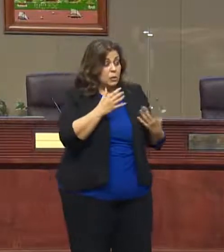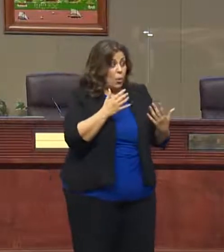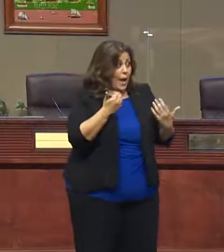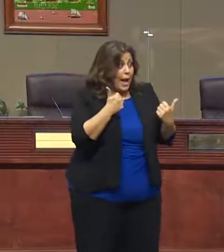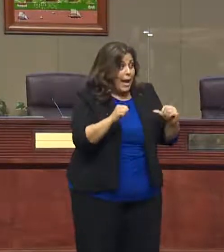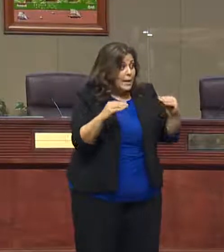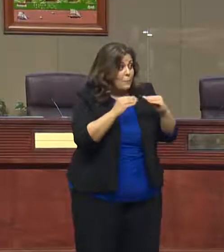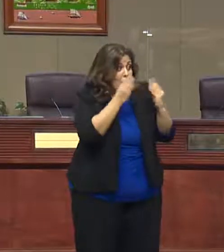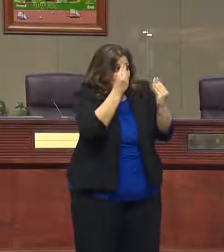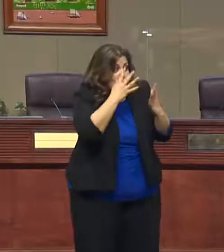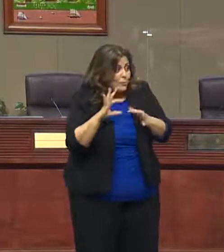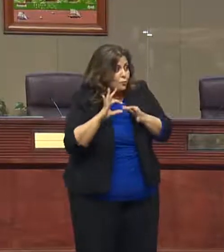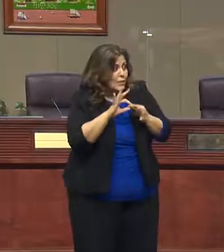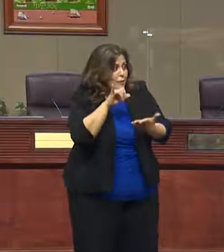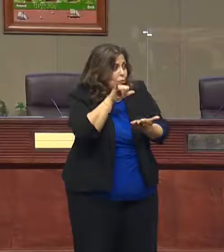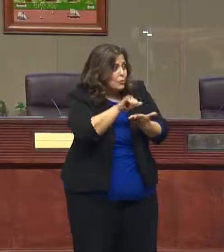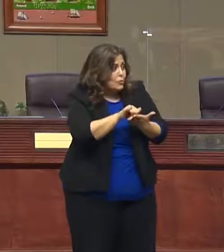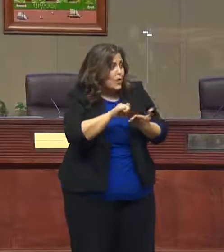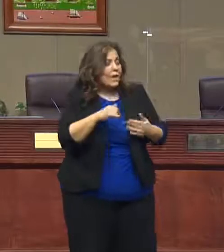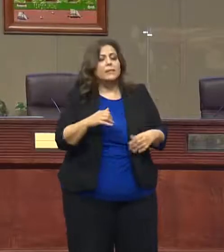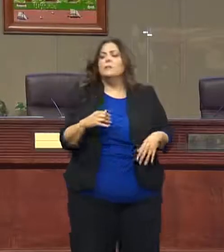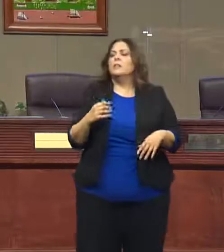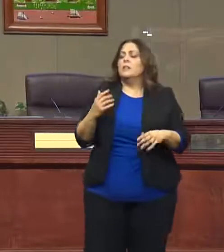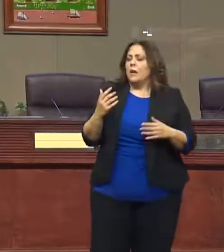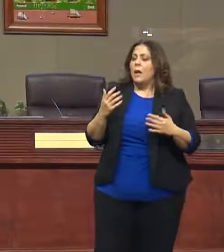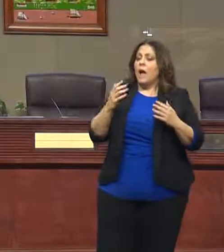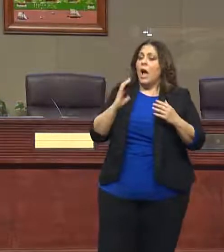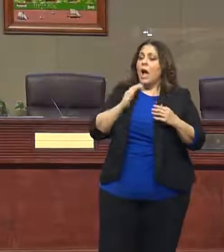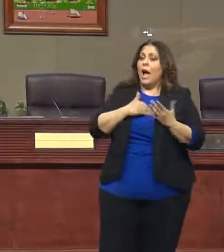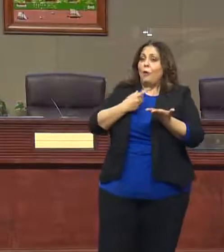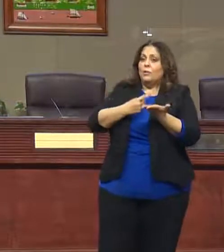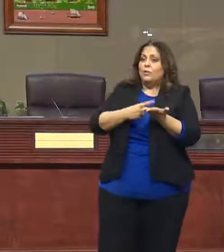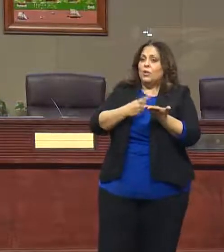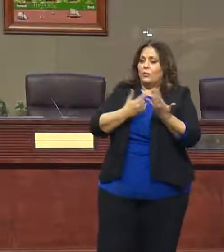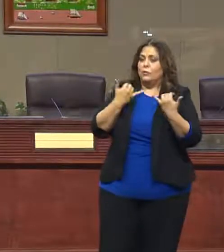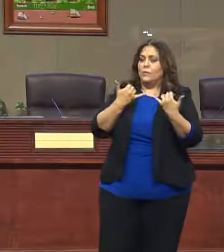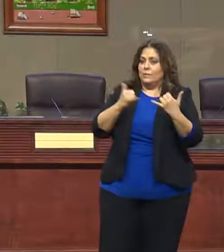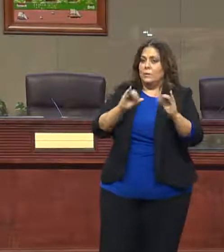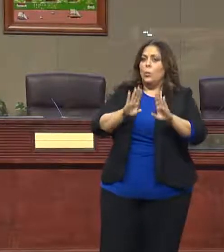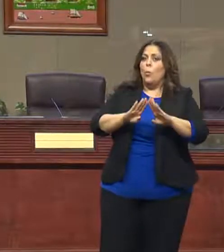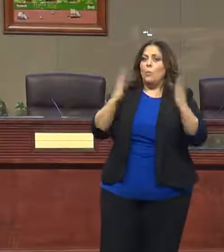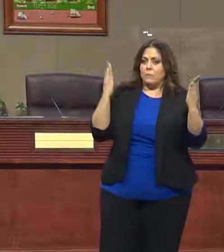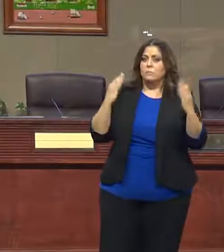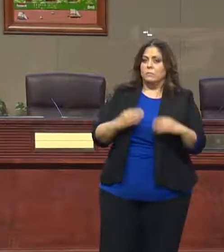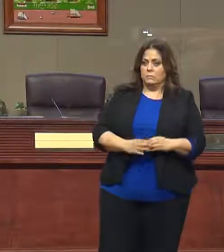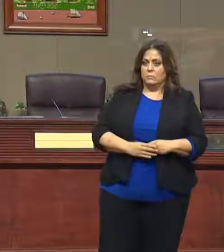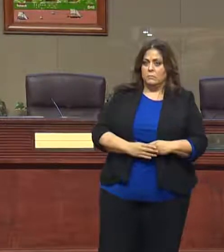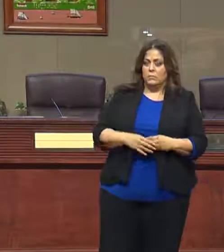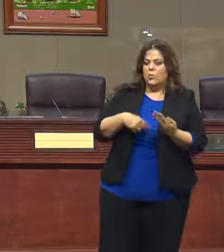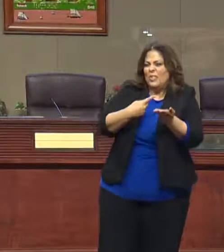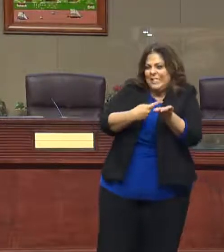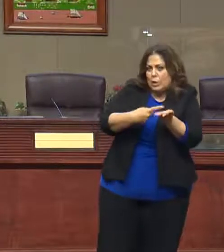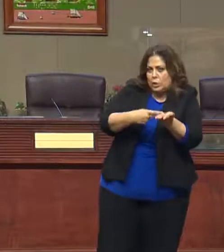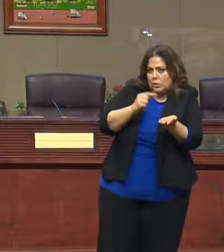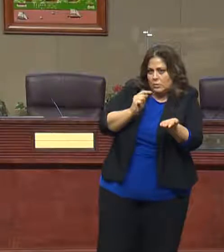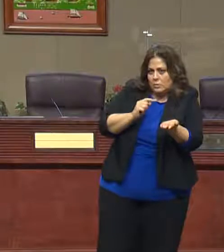more information? We have continued a dialogue. We have continued to work with